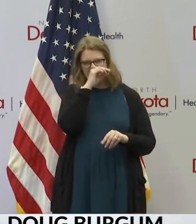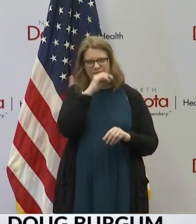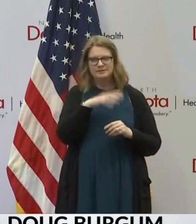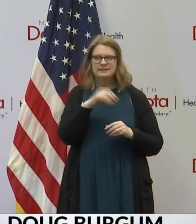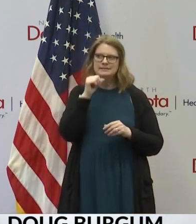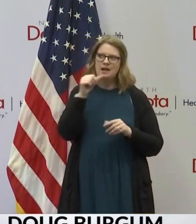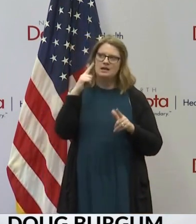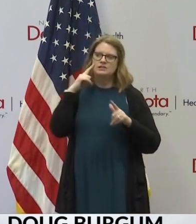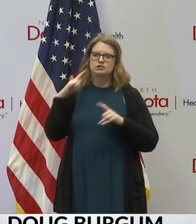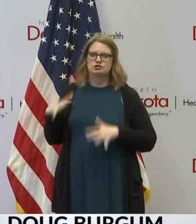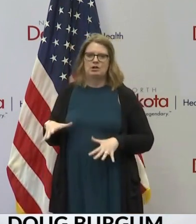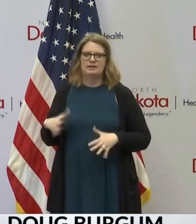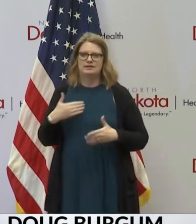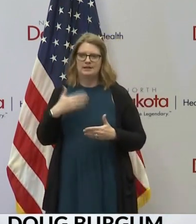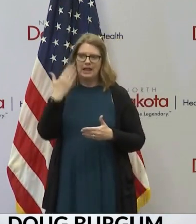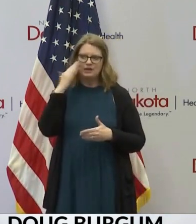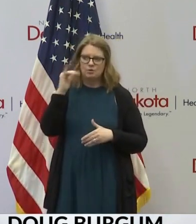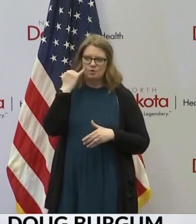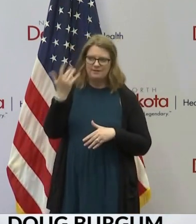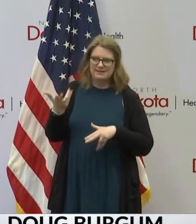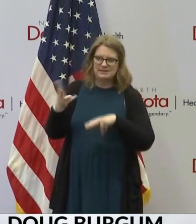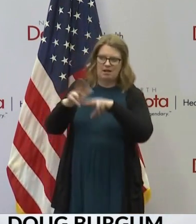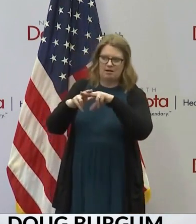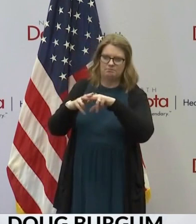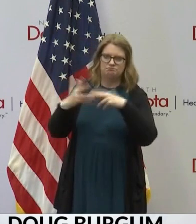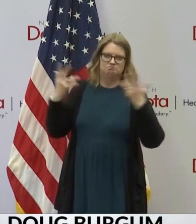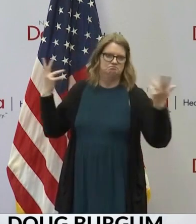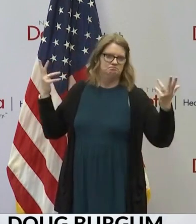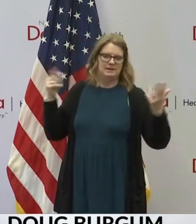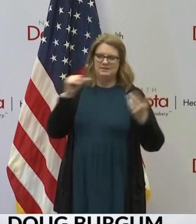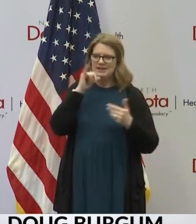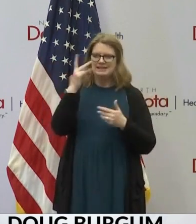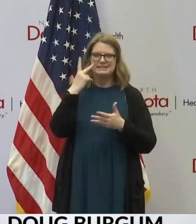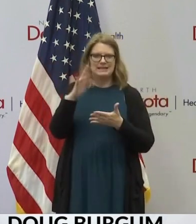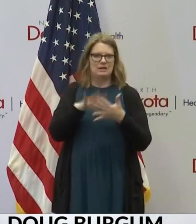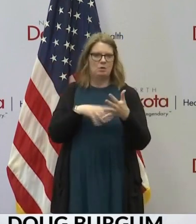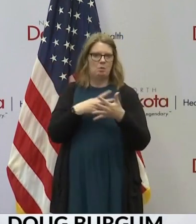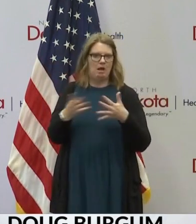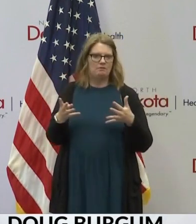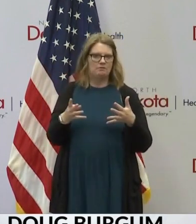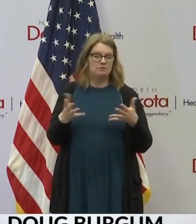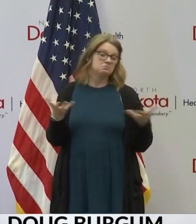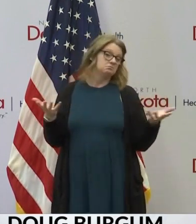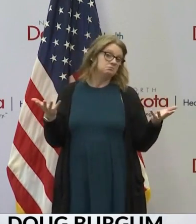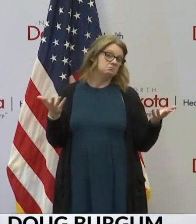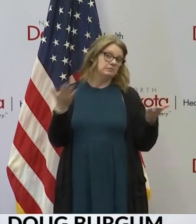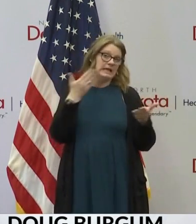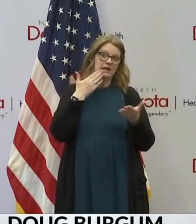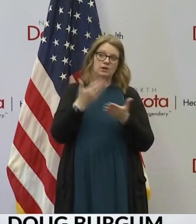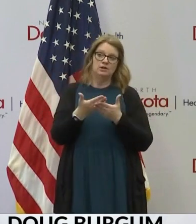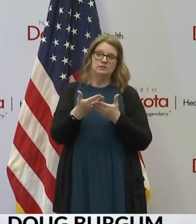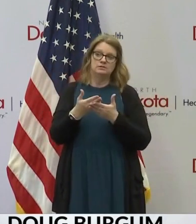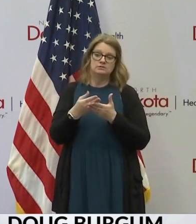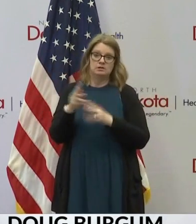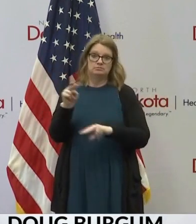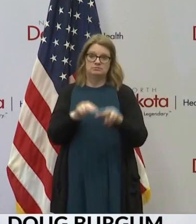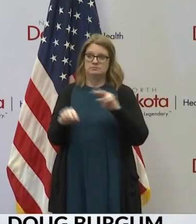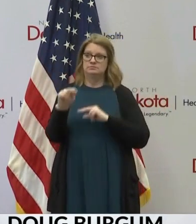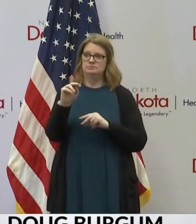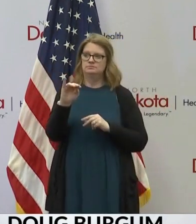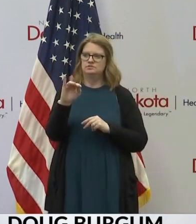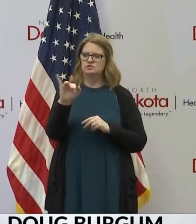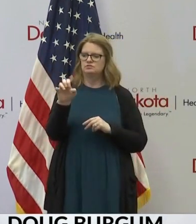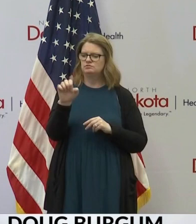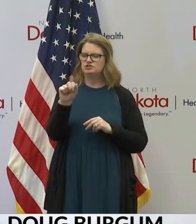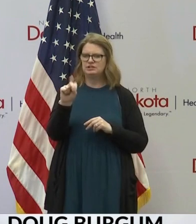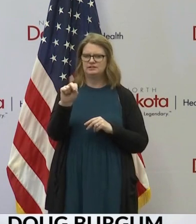Not alarming, and don't know if it's gone up because I haven't seen the graph, but that would be a good one for us to take a look at. So, Gene, thanks for